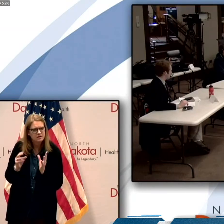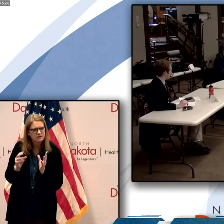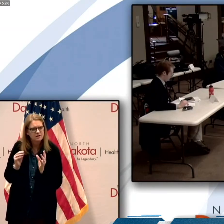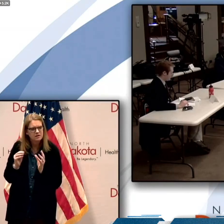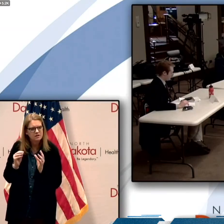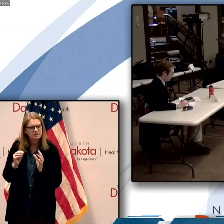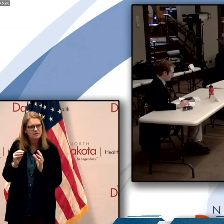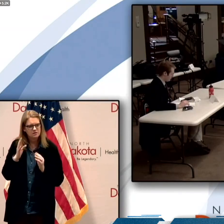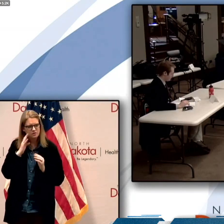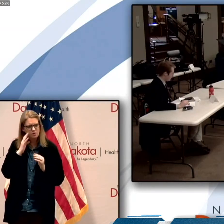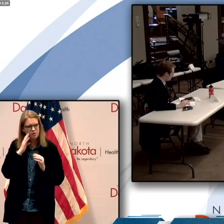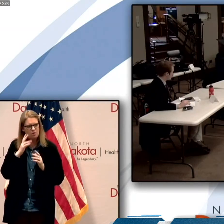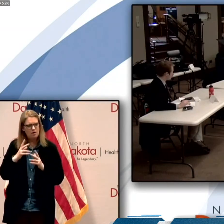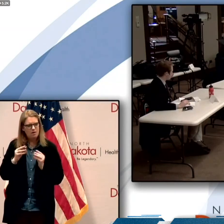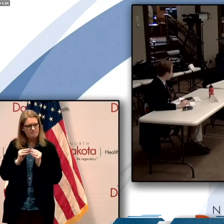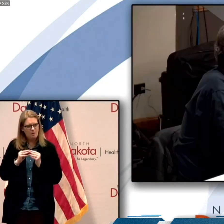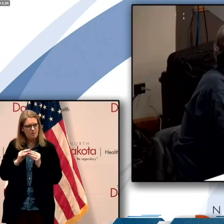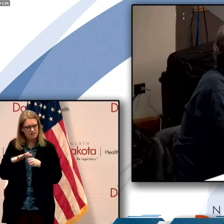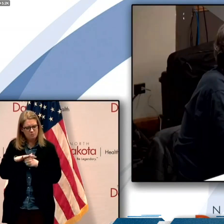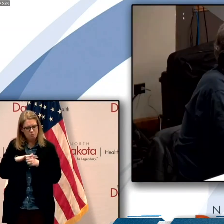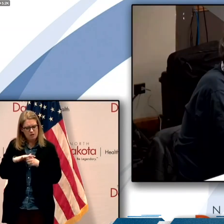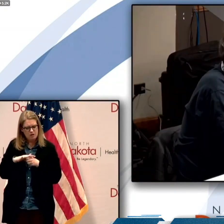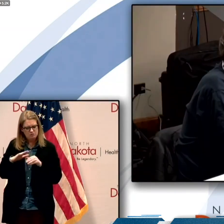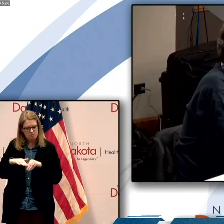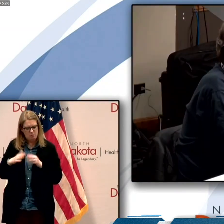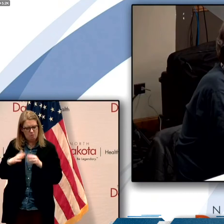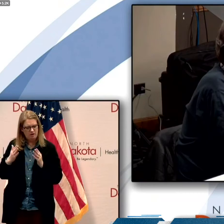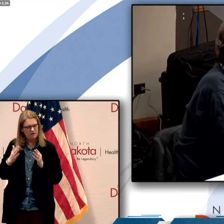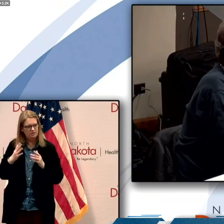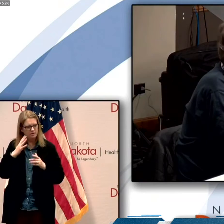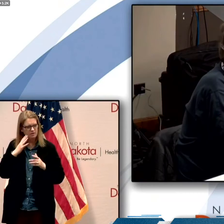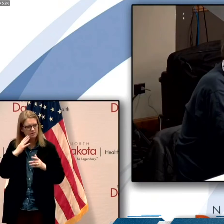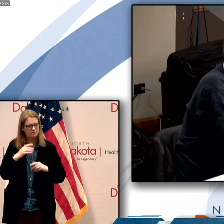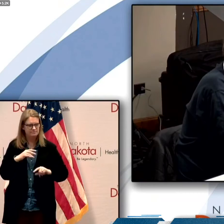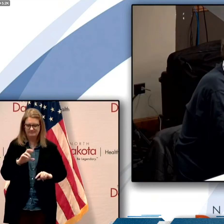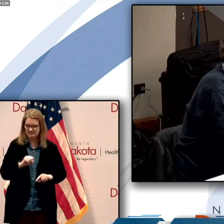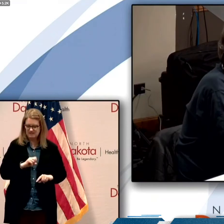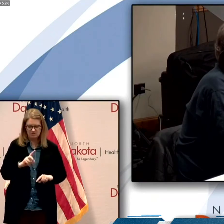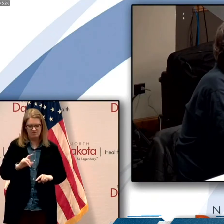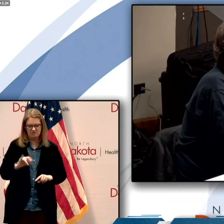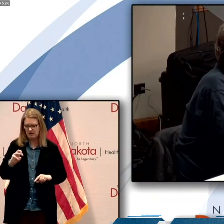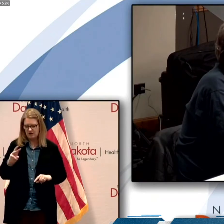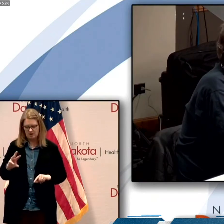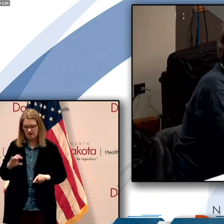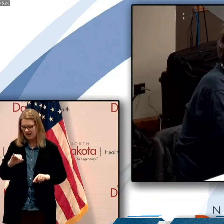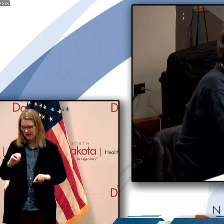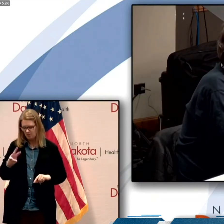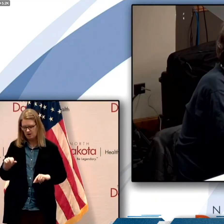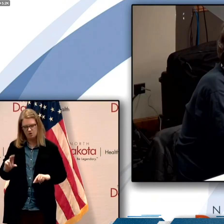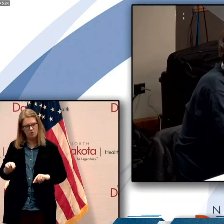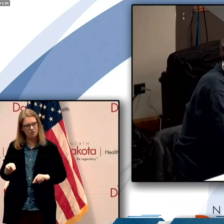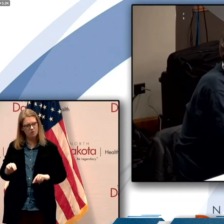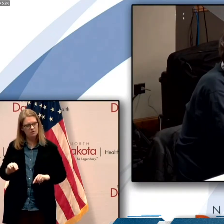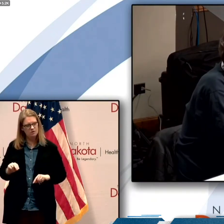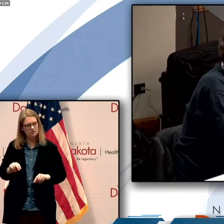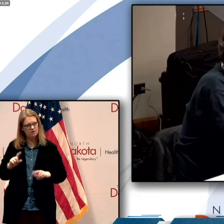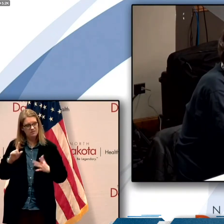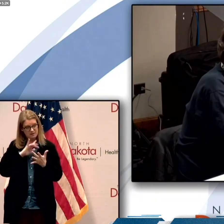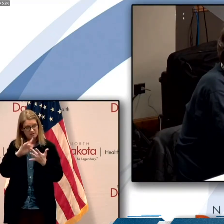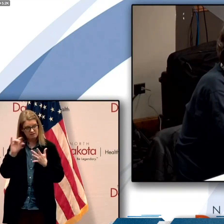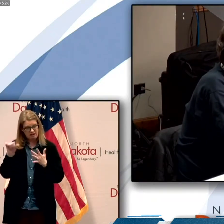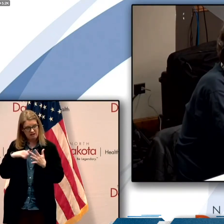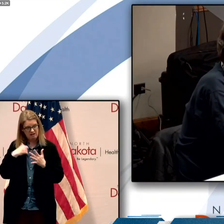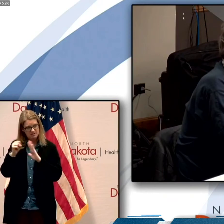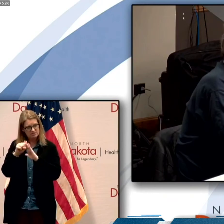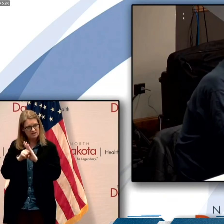approach to opening. North Dakota is not one of them, neither is South Dakota, neither is Iowa. Have you been in contact with other states around